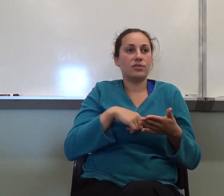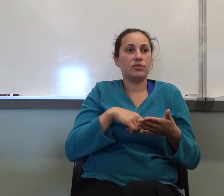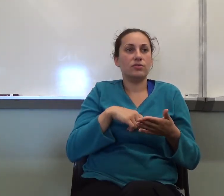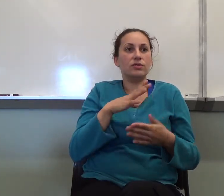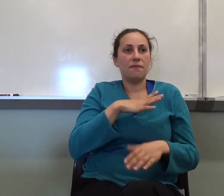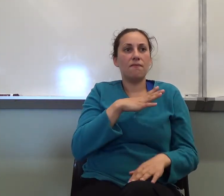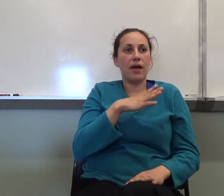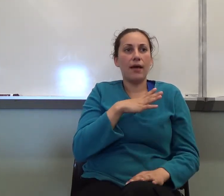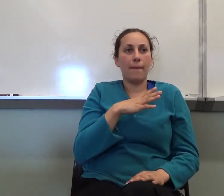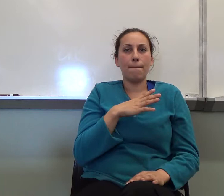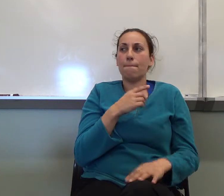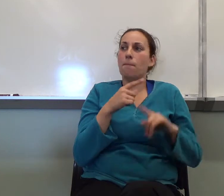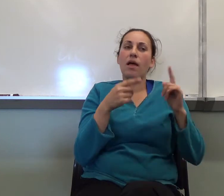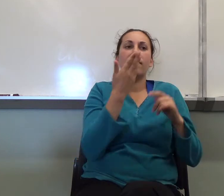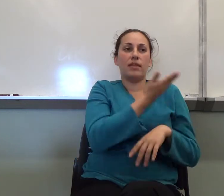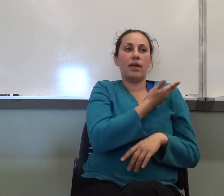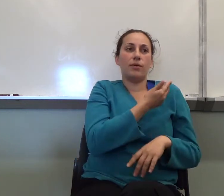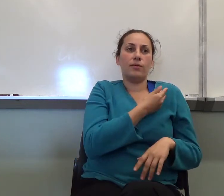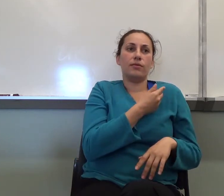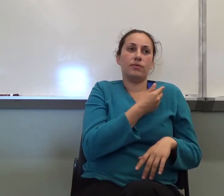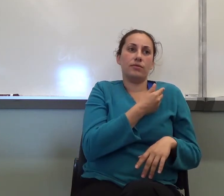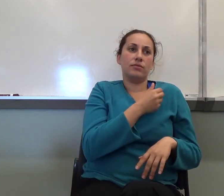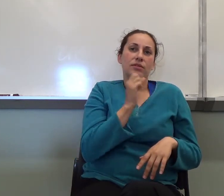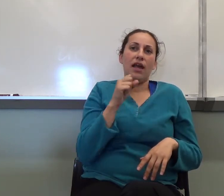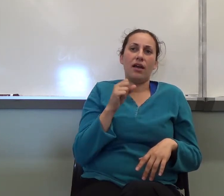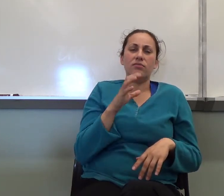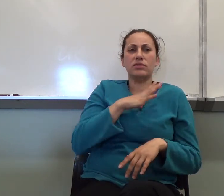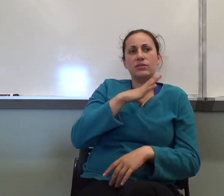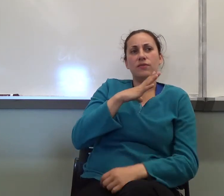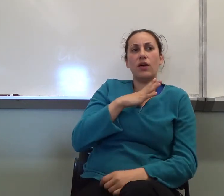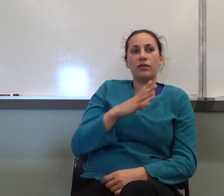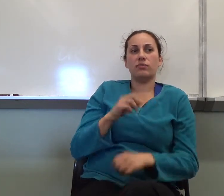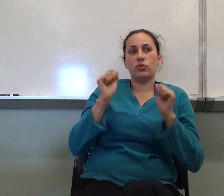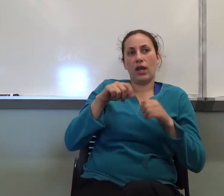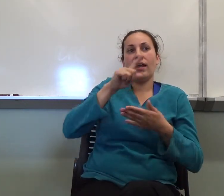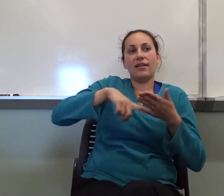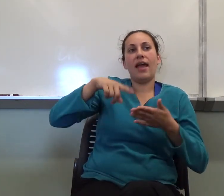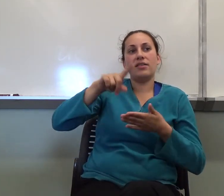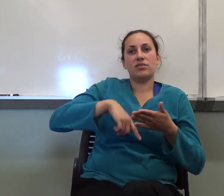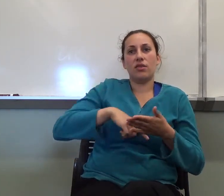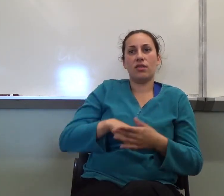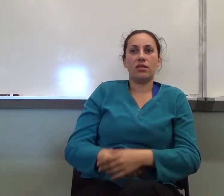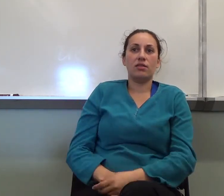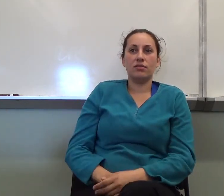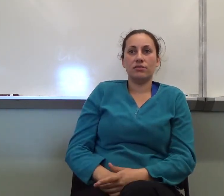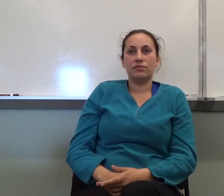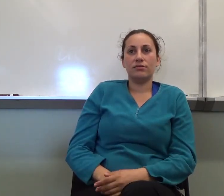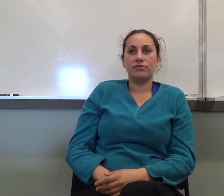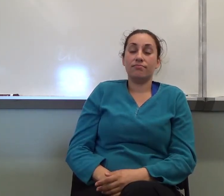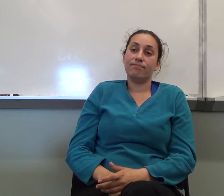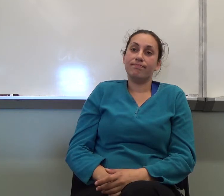Right. Okay. Yeah. Canceling out. Yeah, that's fine. Oh. Okay. All right, let's look at this one.